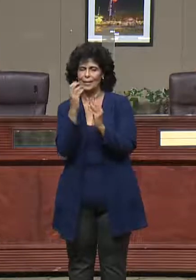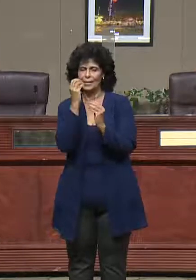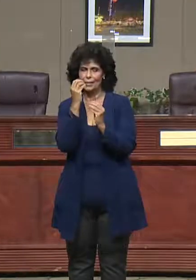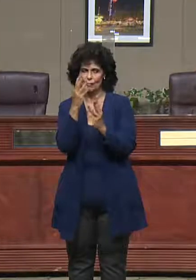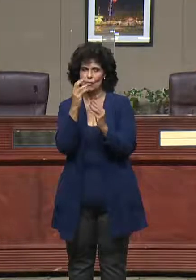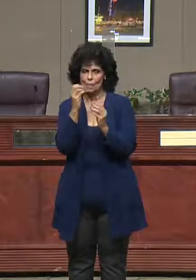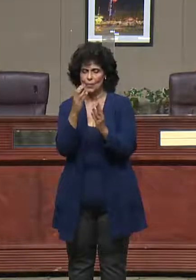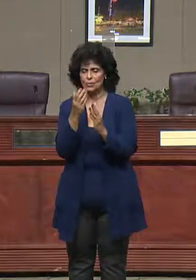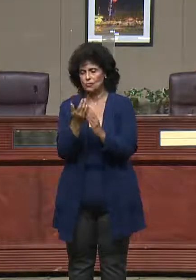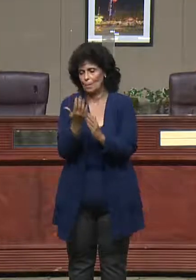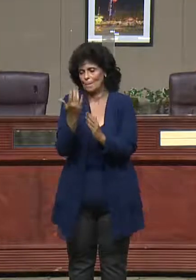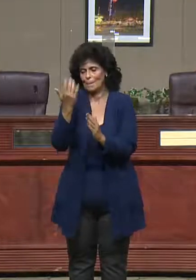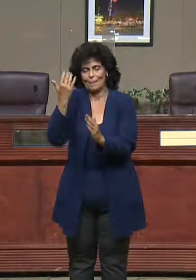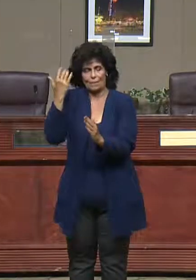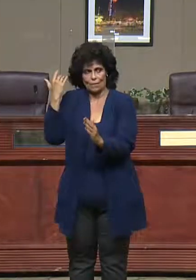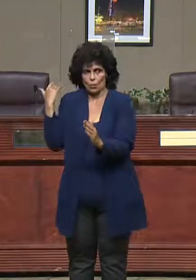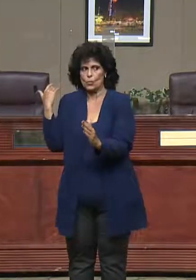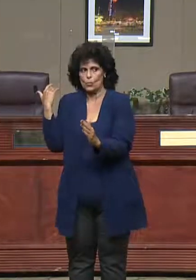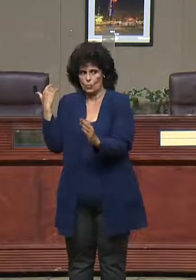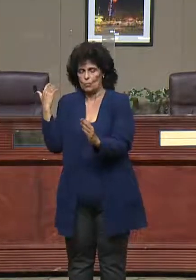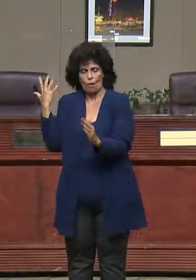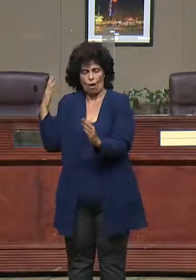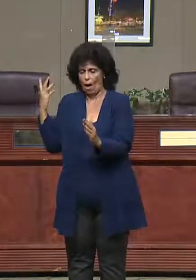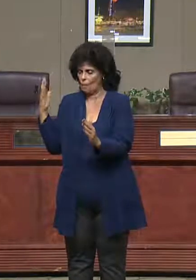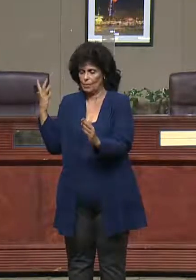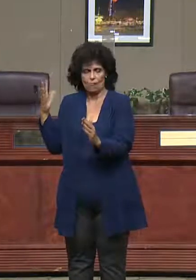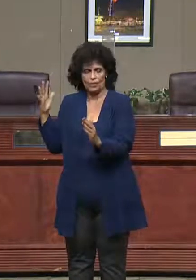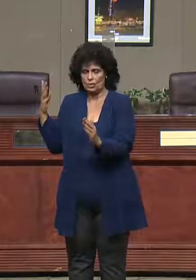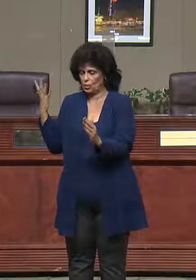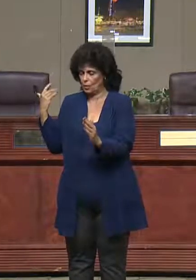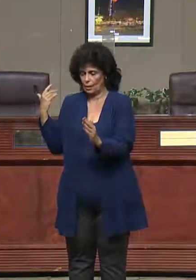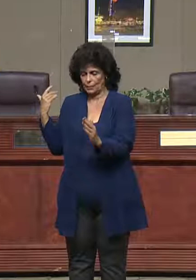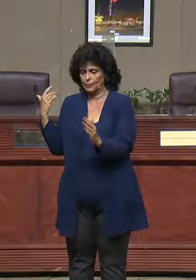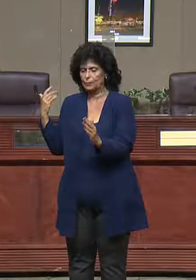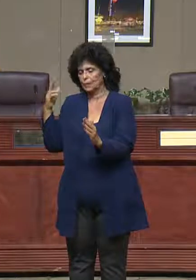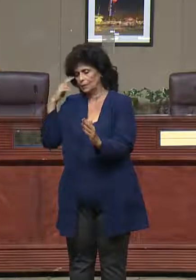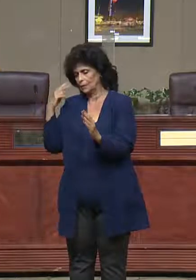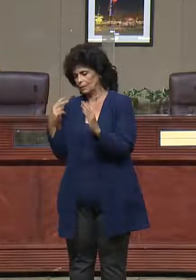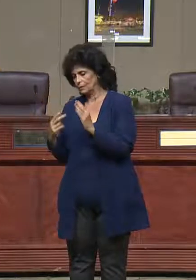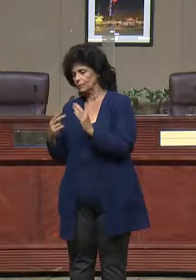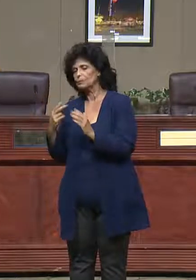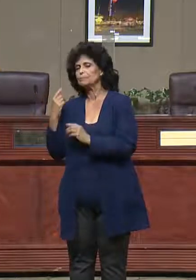be on cases that already happened, so they realized.